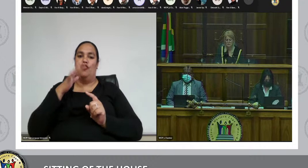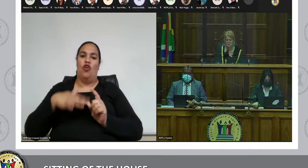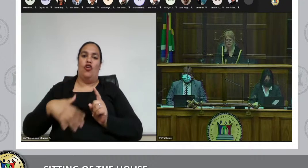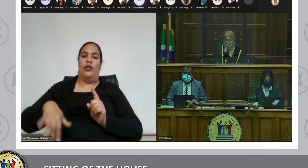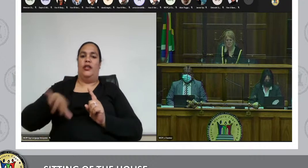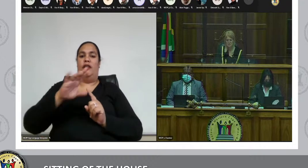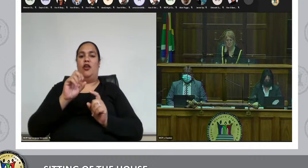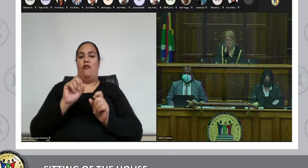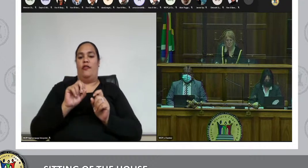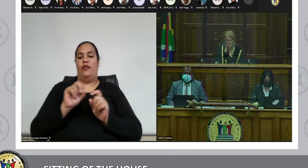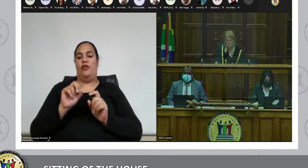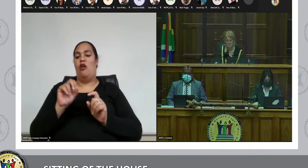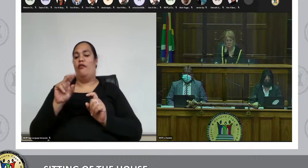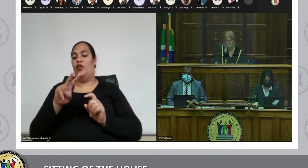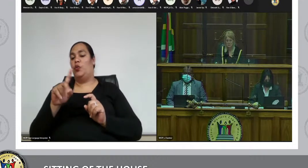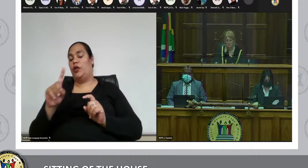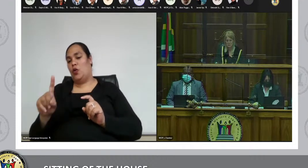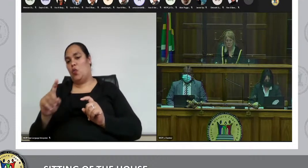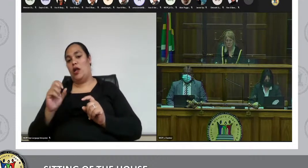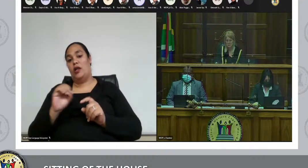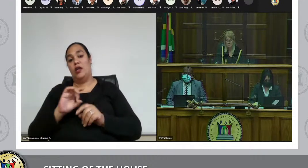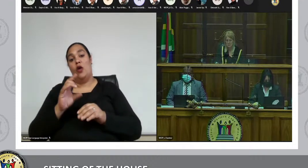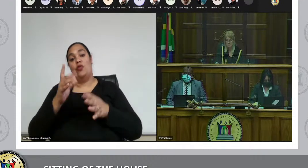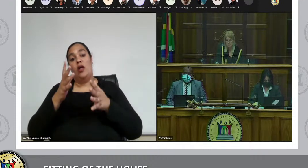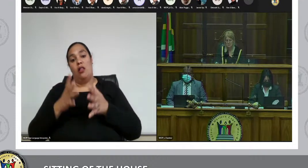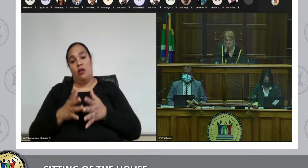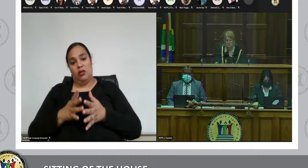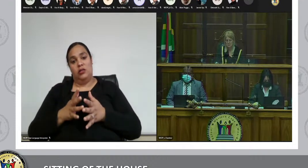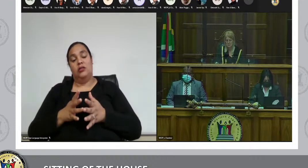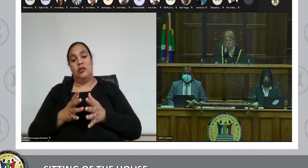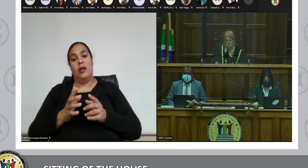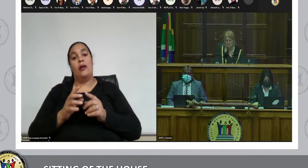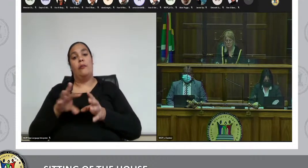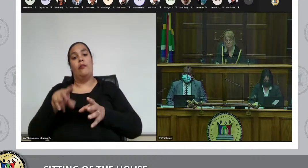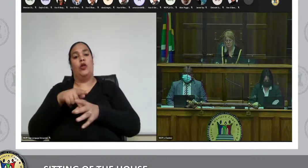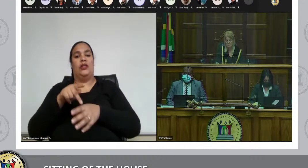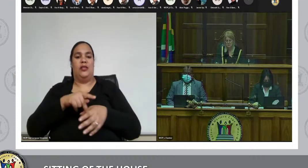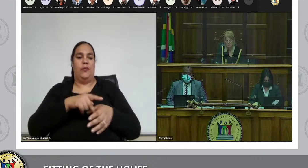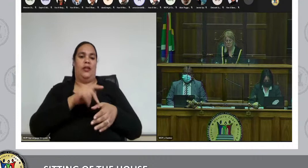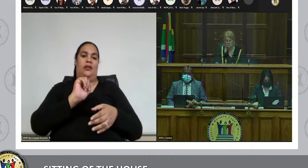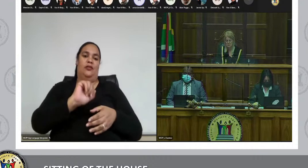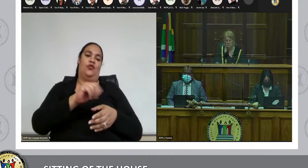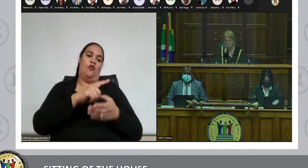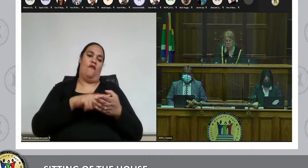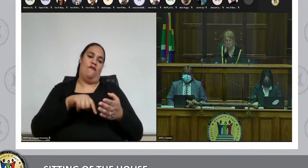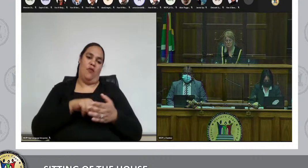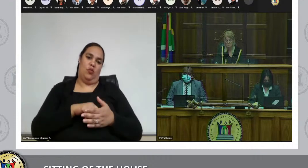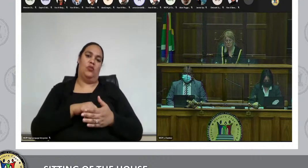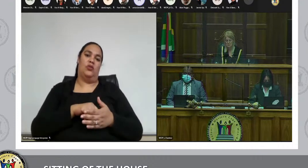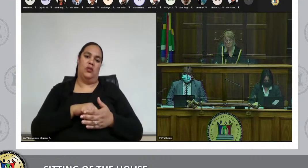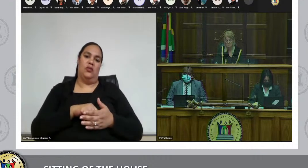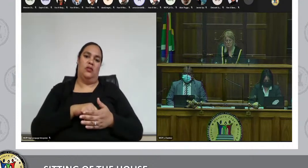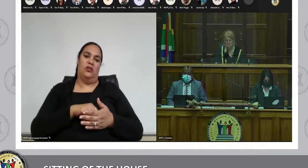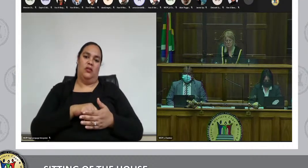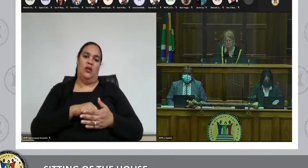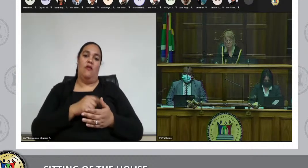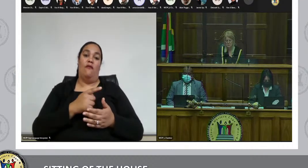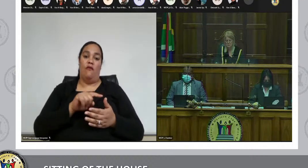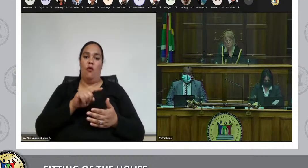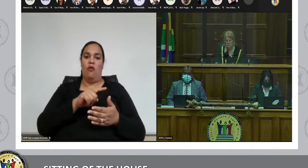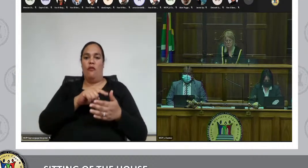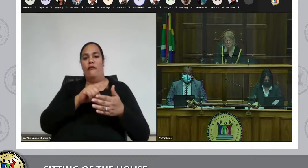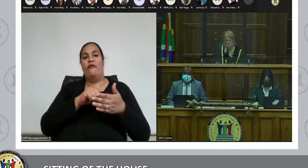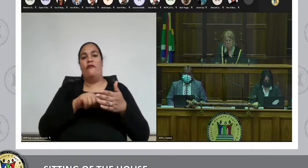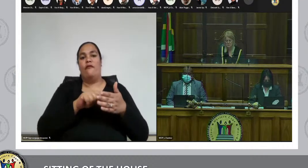the 21 councillors participating in the vote, would have to vote